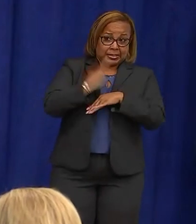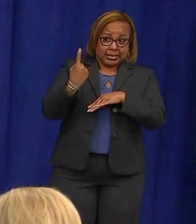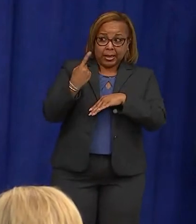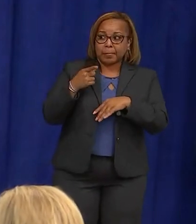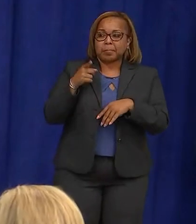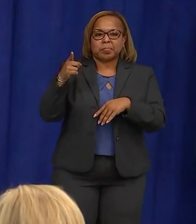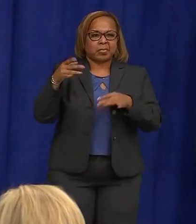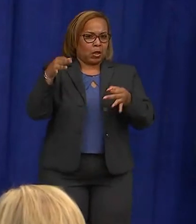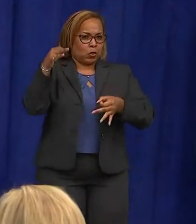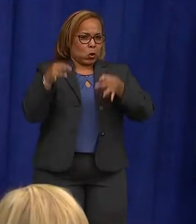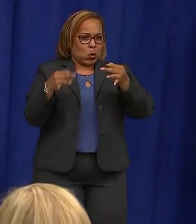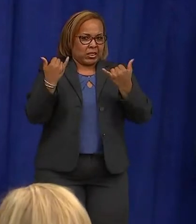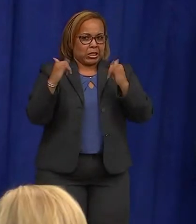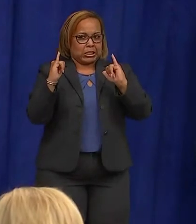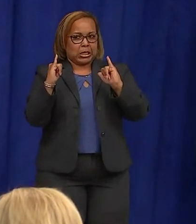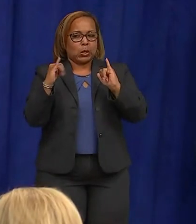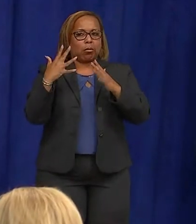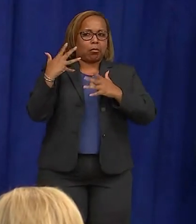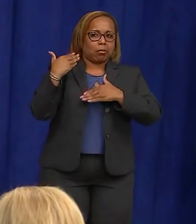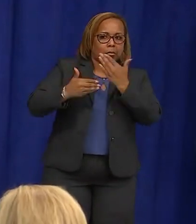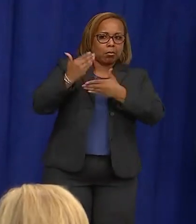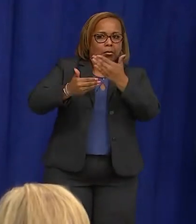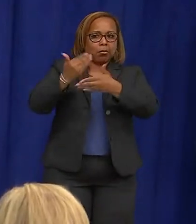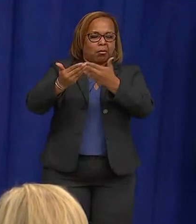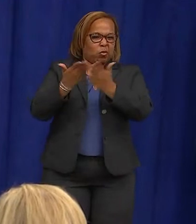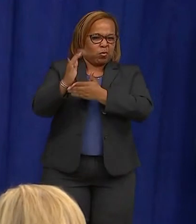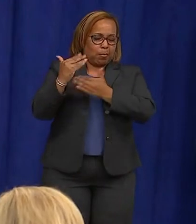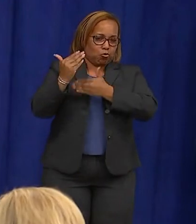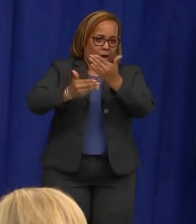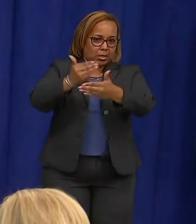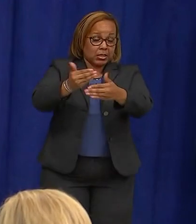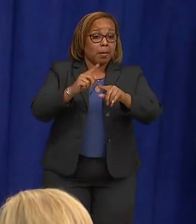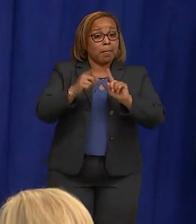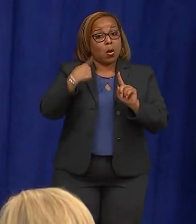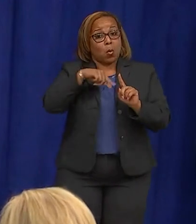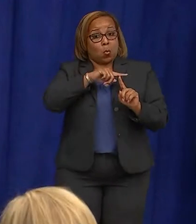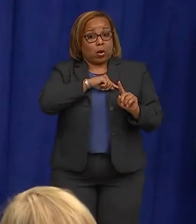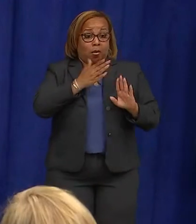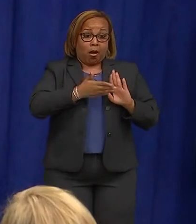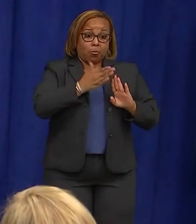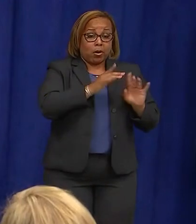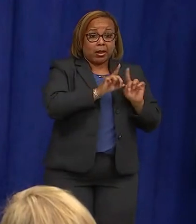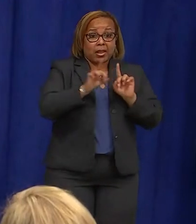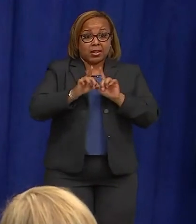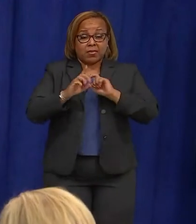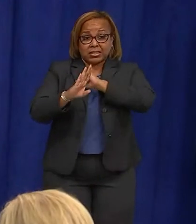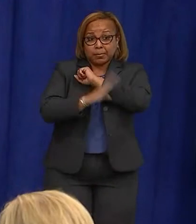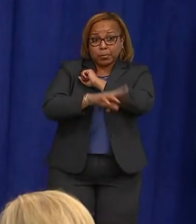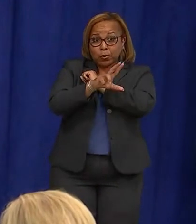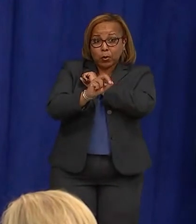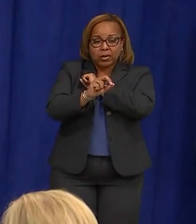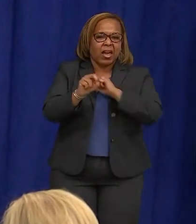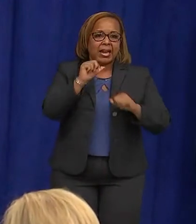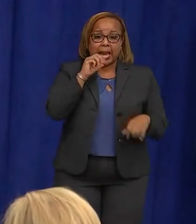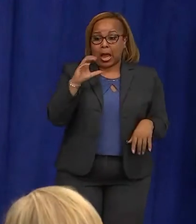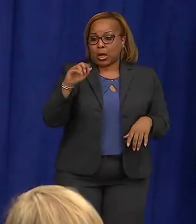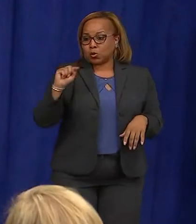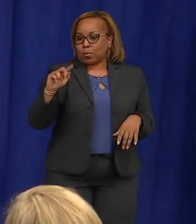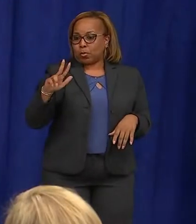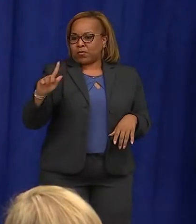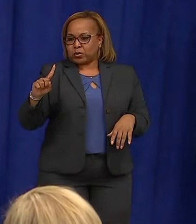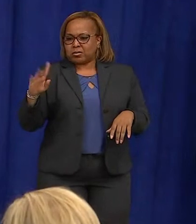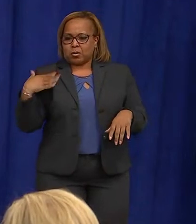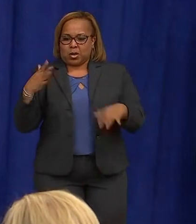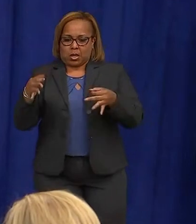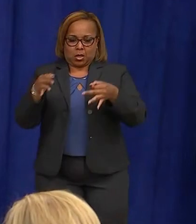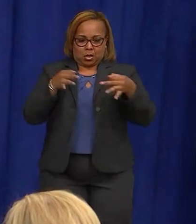court case is still making its way through the process, but we are operating an assumption that September 30th and not October 31st